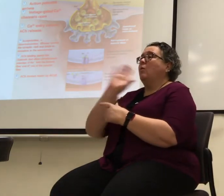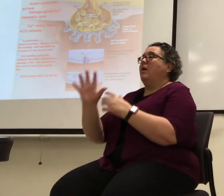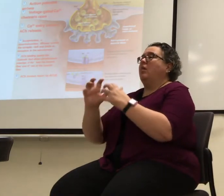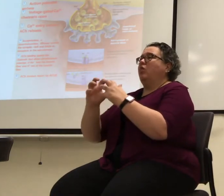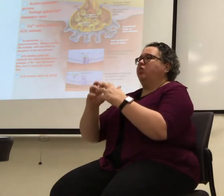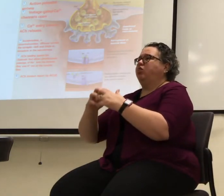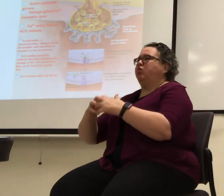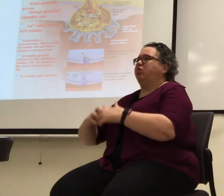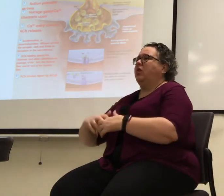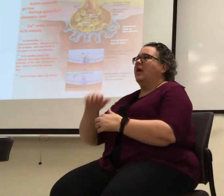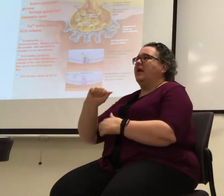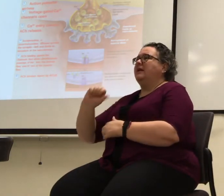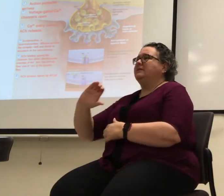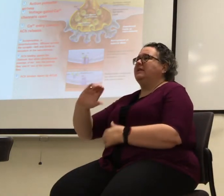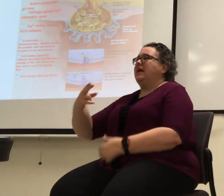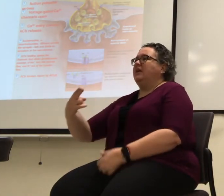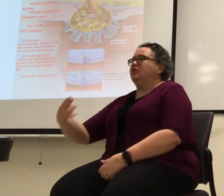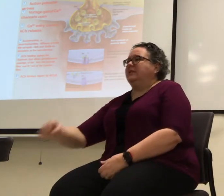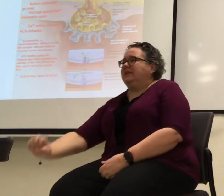the muscle can now relax.